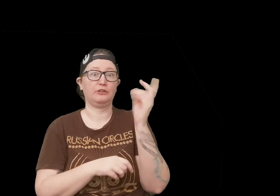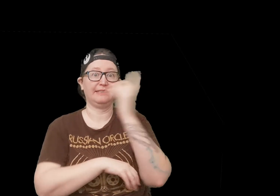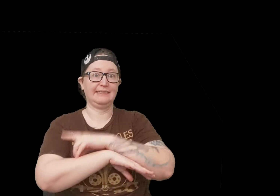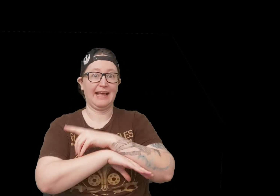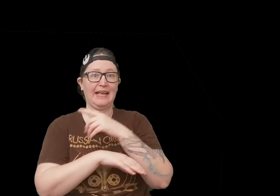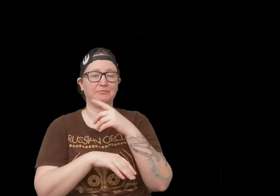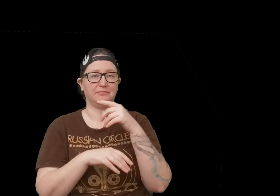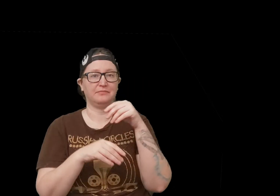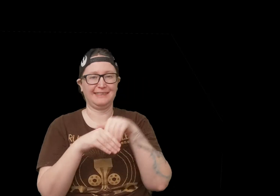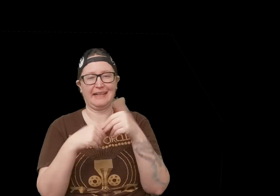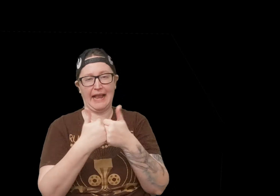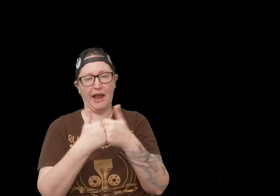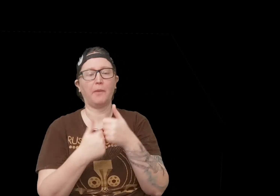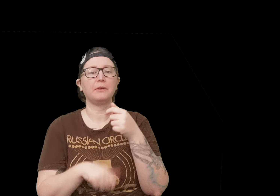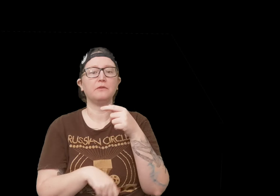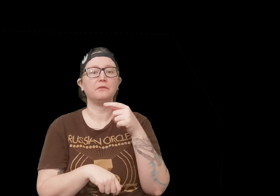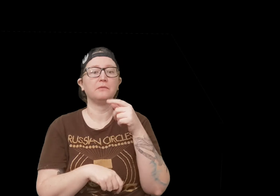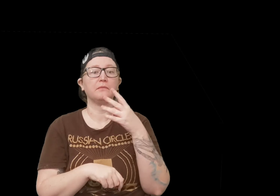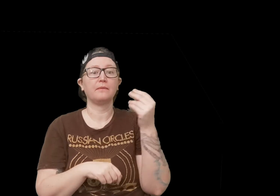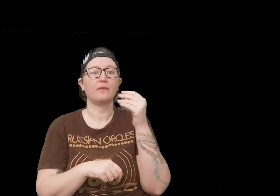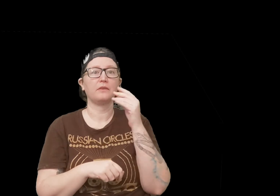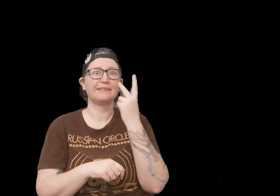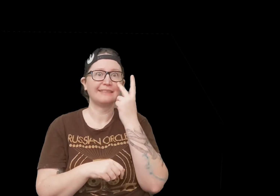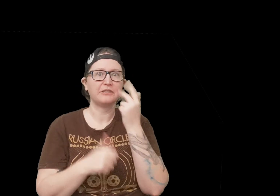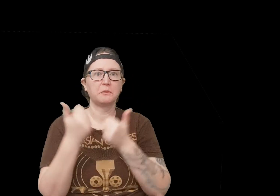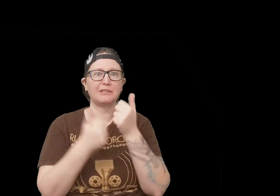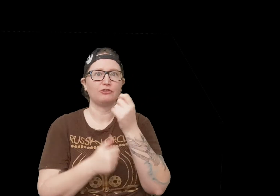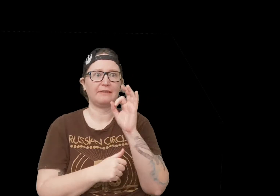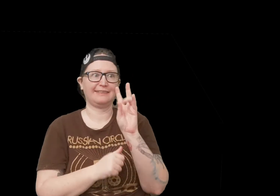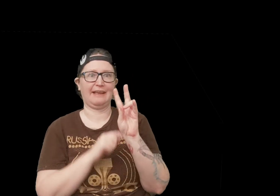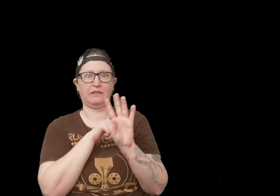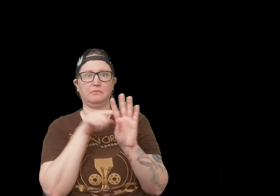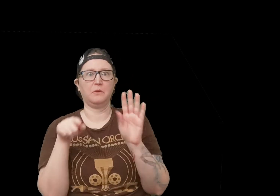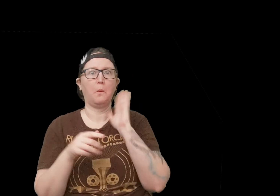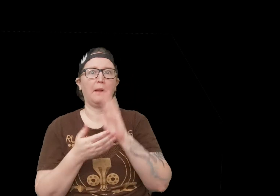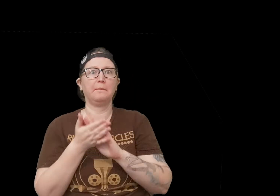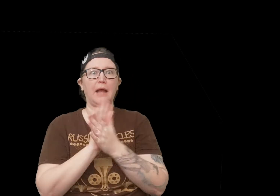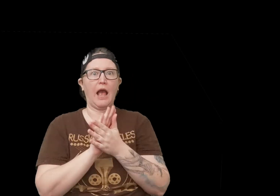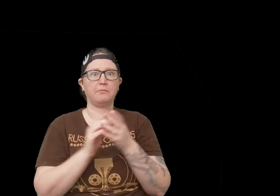roll once per day in the game, and you see which of the 7